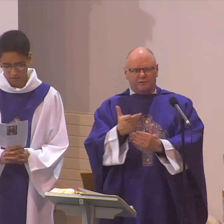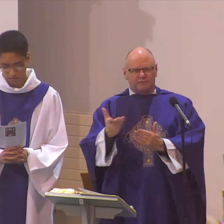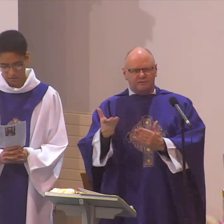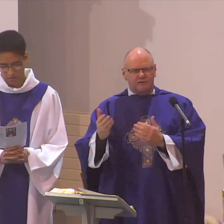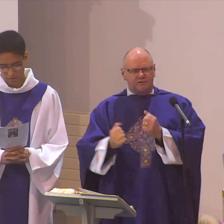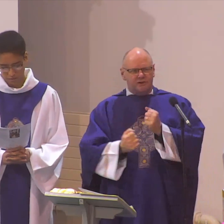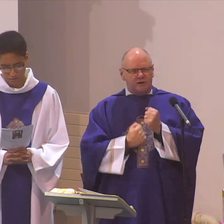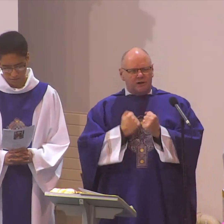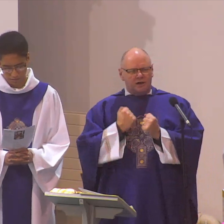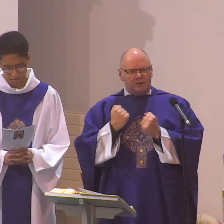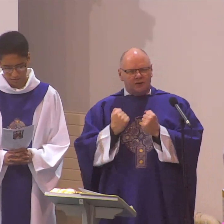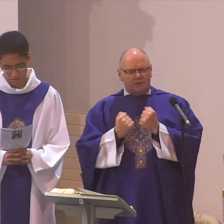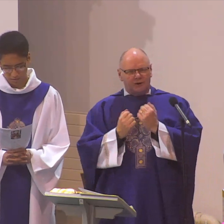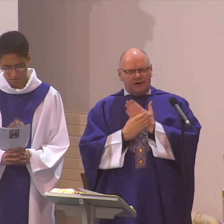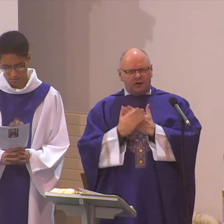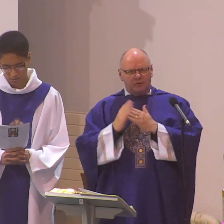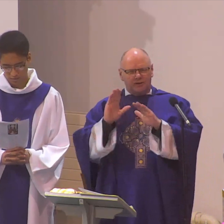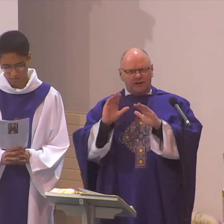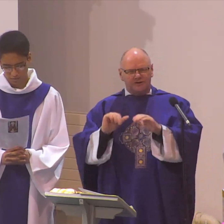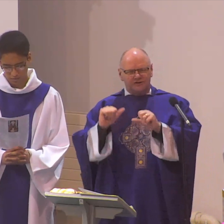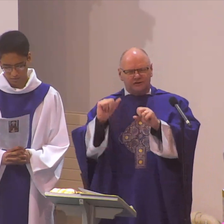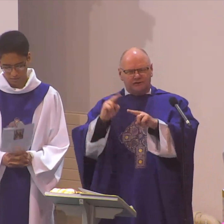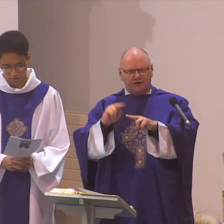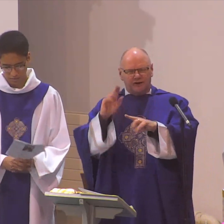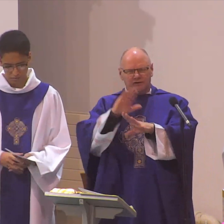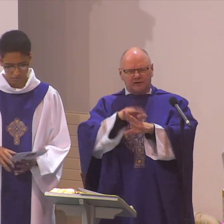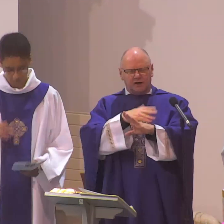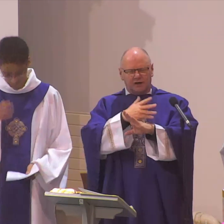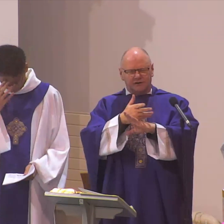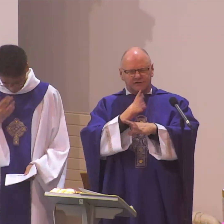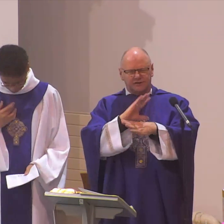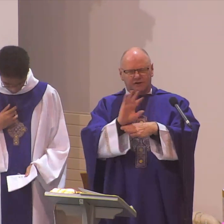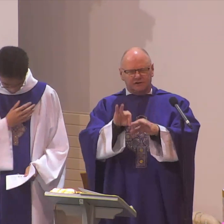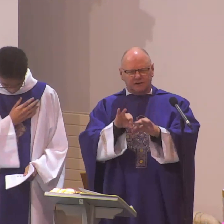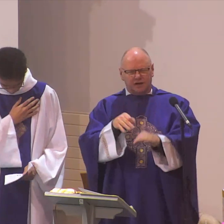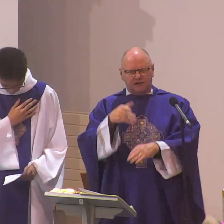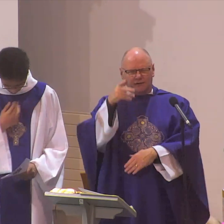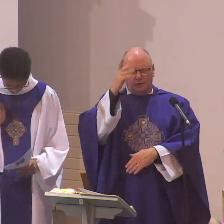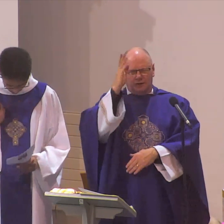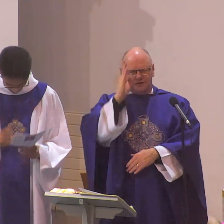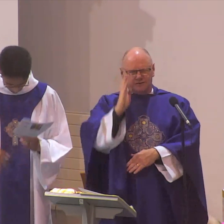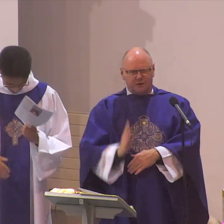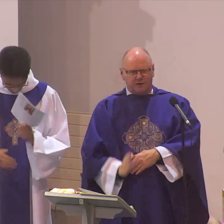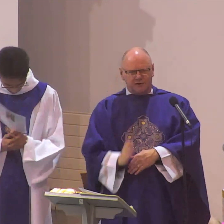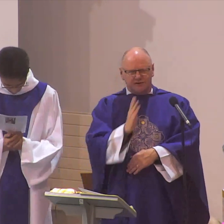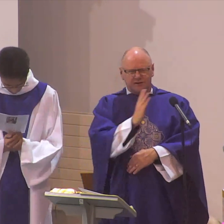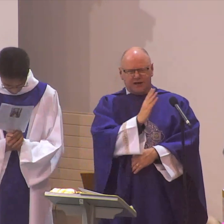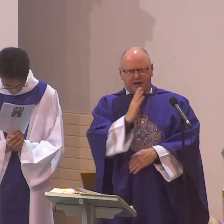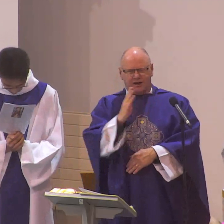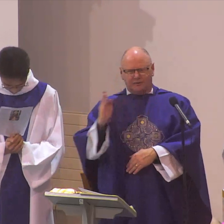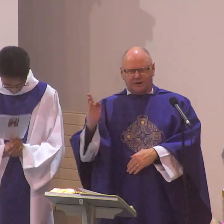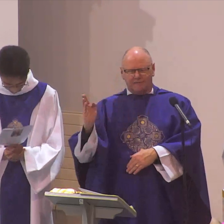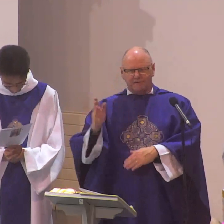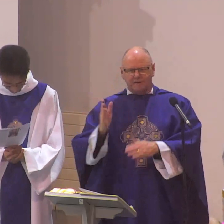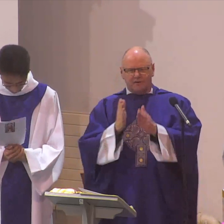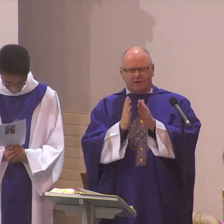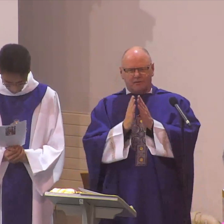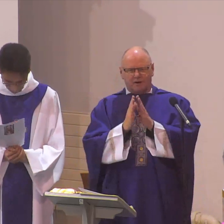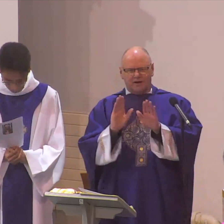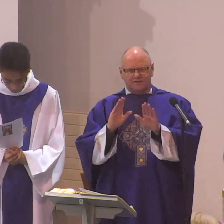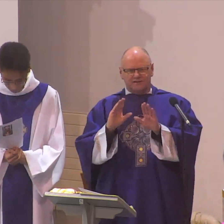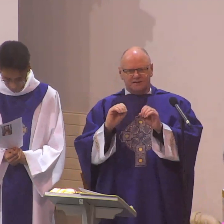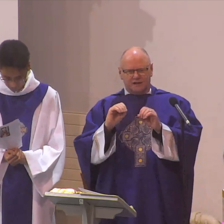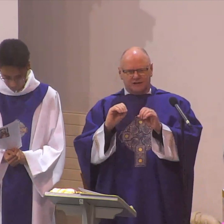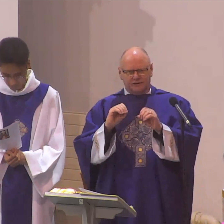you. And may Almighty God bless you, Father and the Son and the Holy Spirit. Amen.